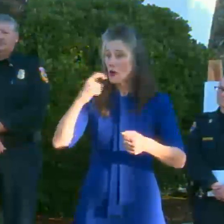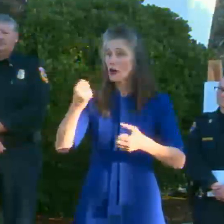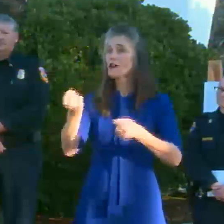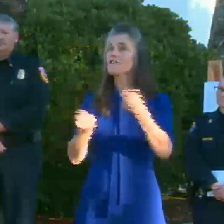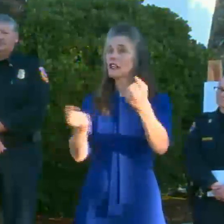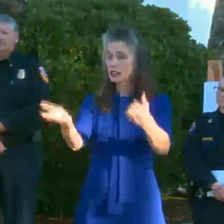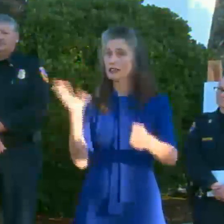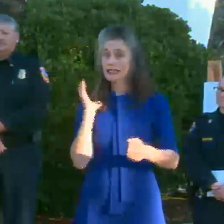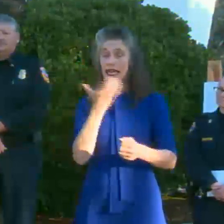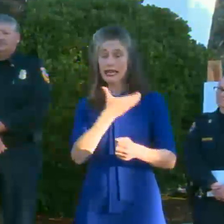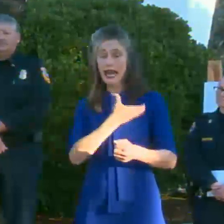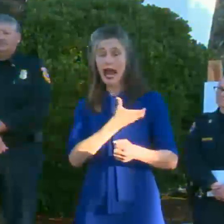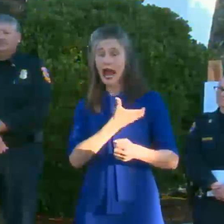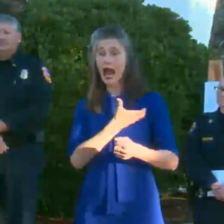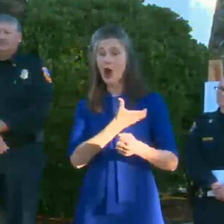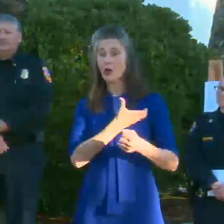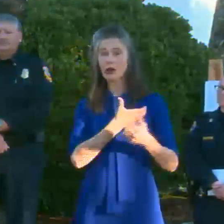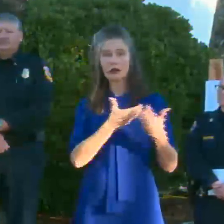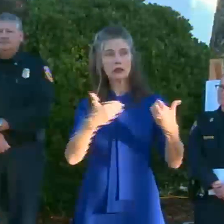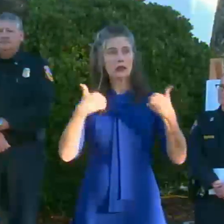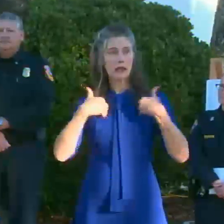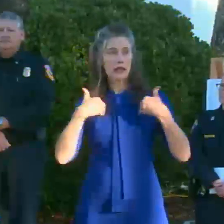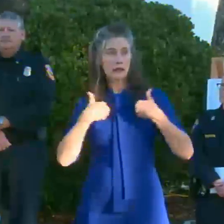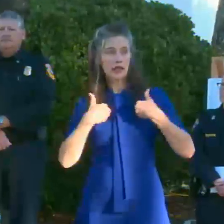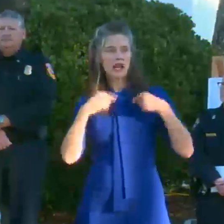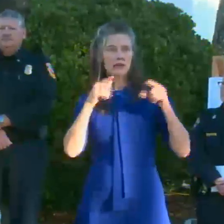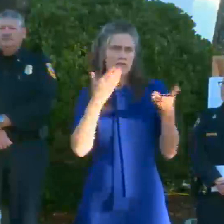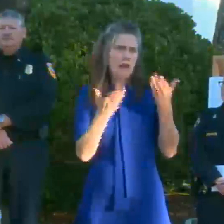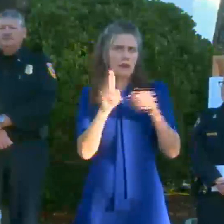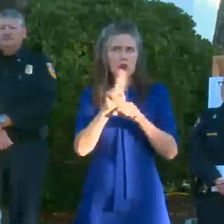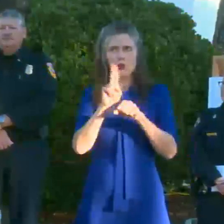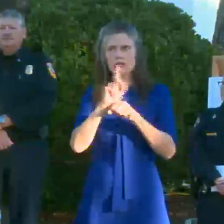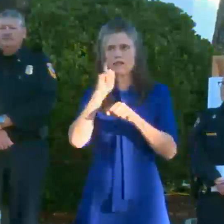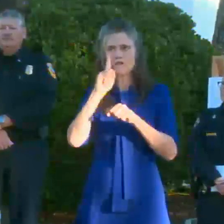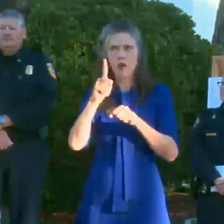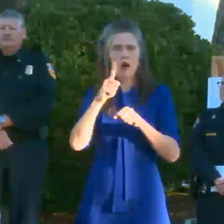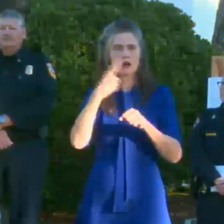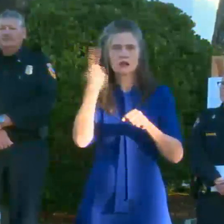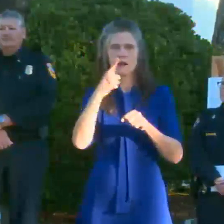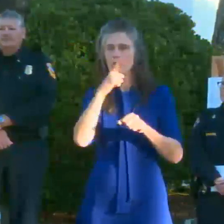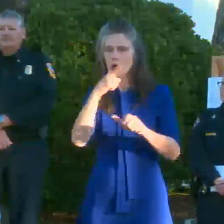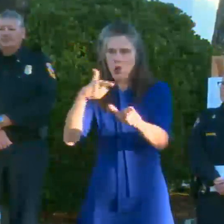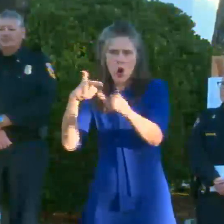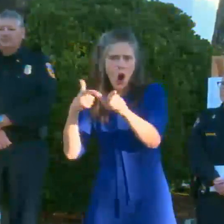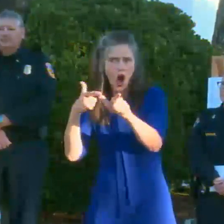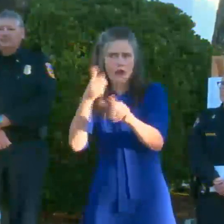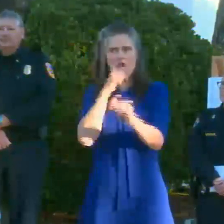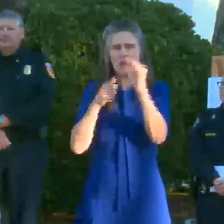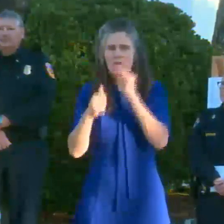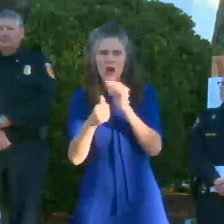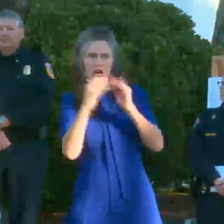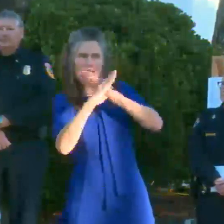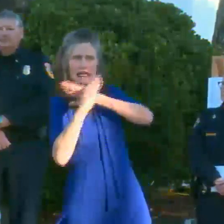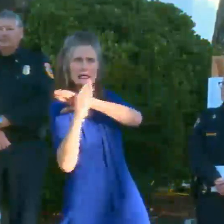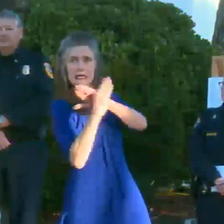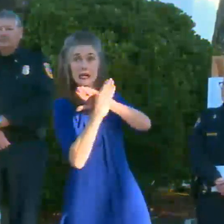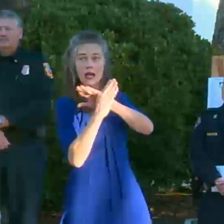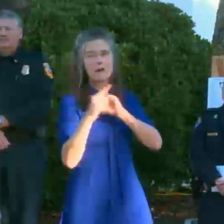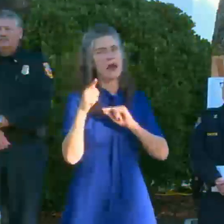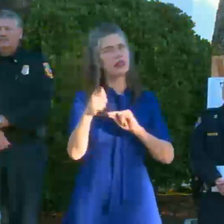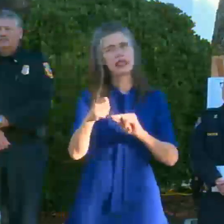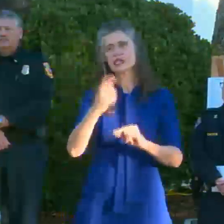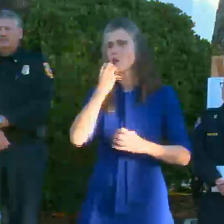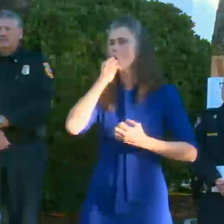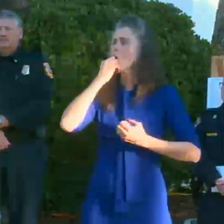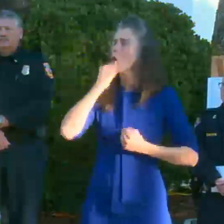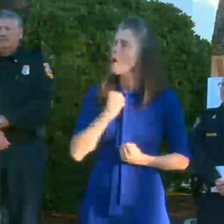inventory, and which normally are used for a barricaded suspect or an armed situation of some kind, but they have proved